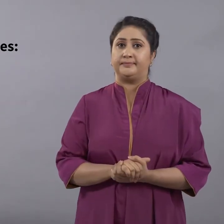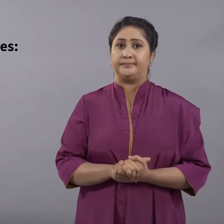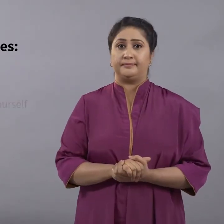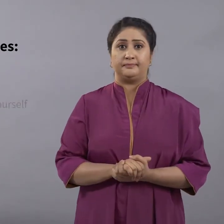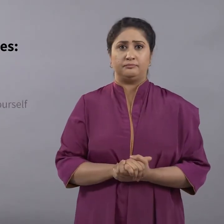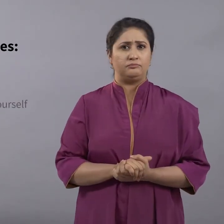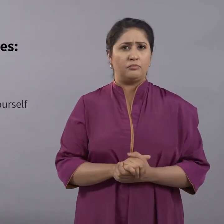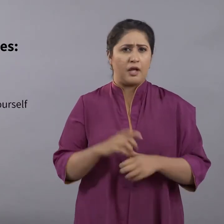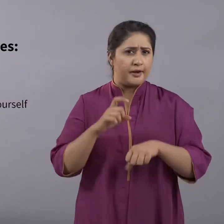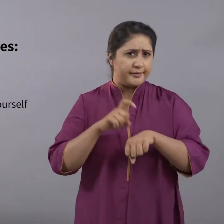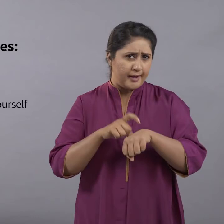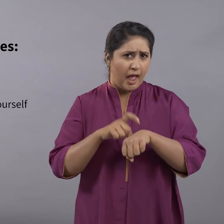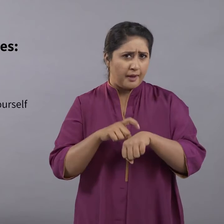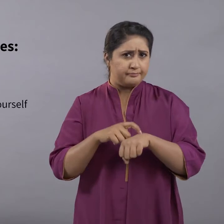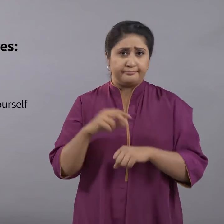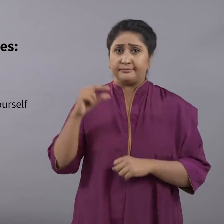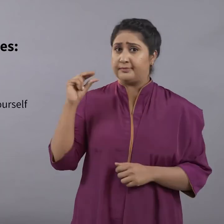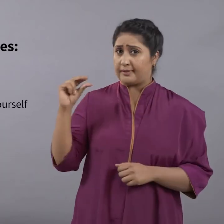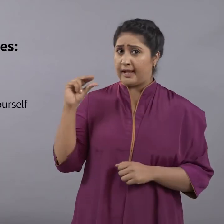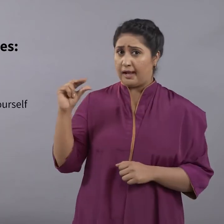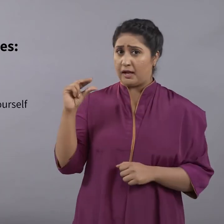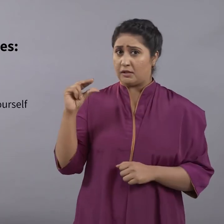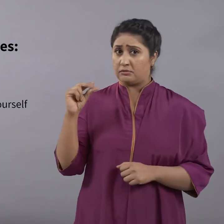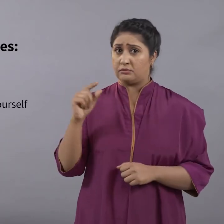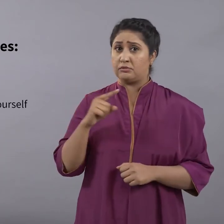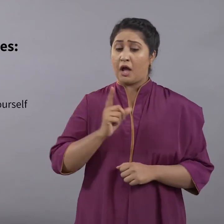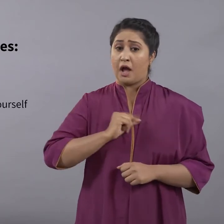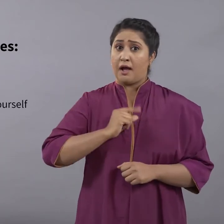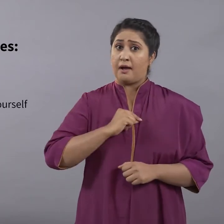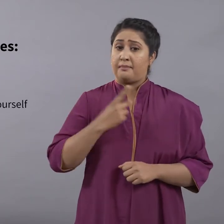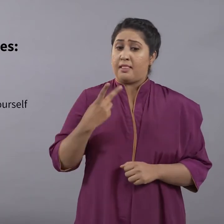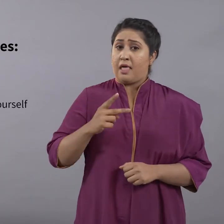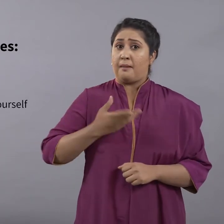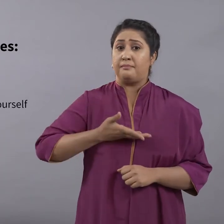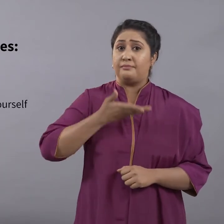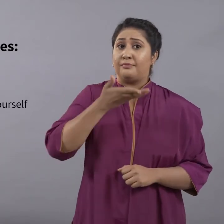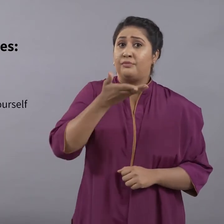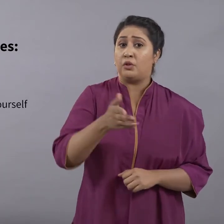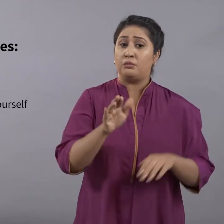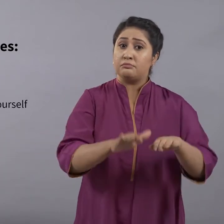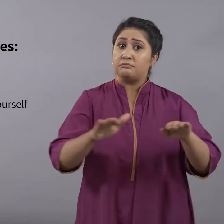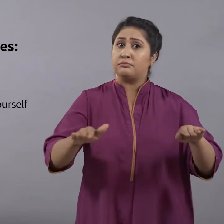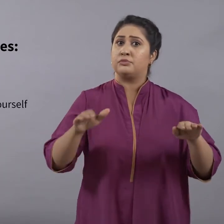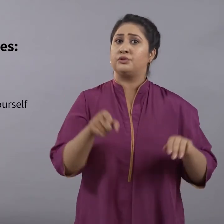At the time of the test, introduce yourself to the student.